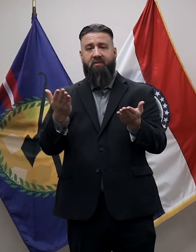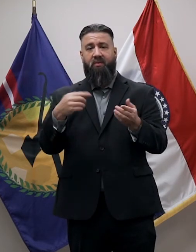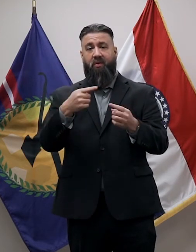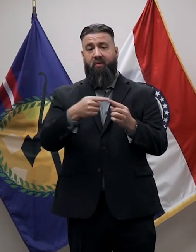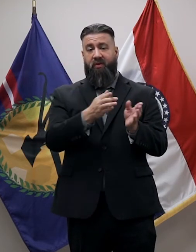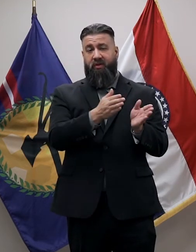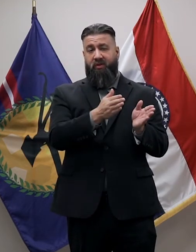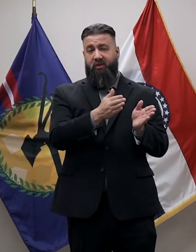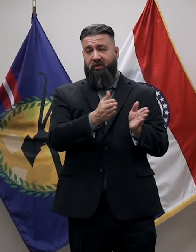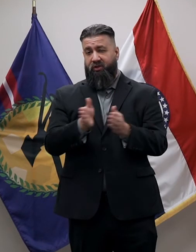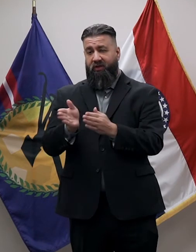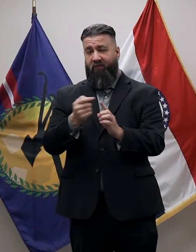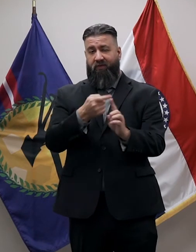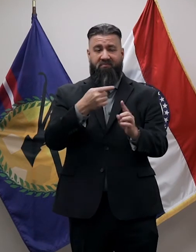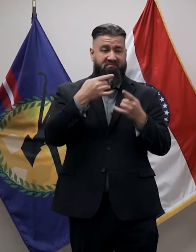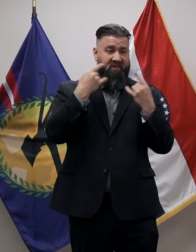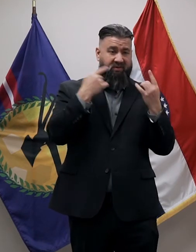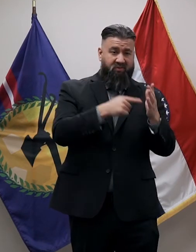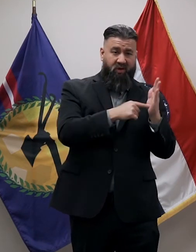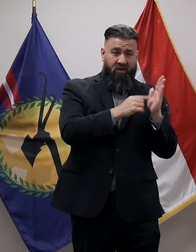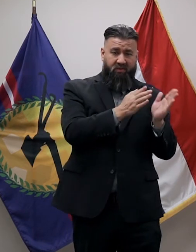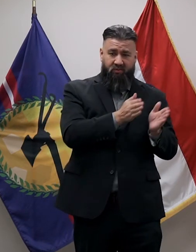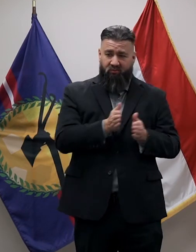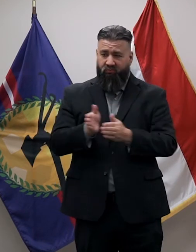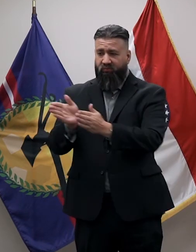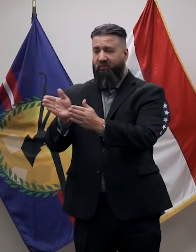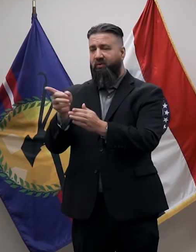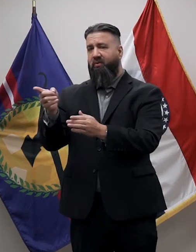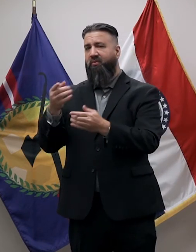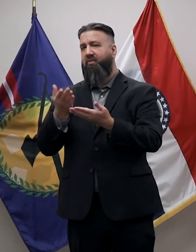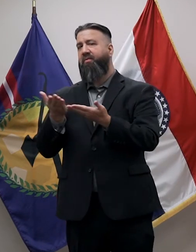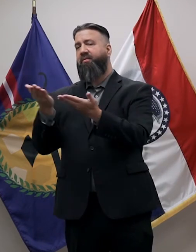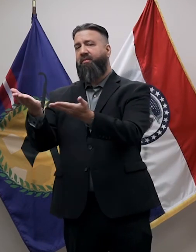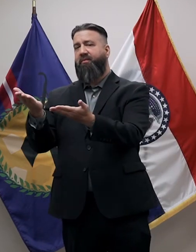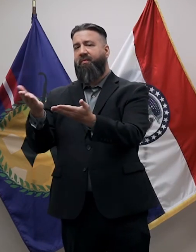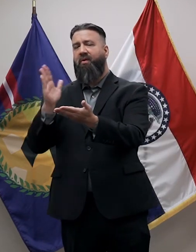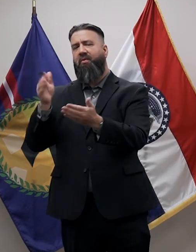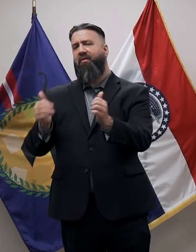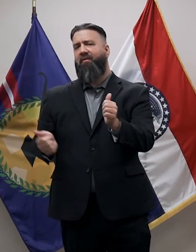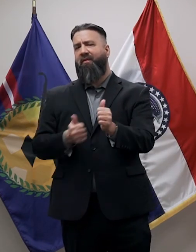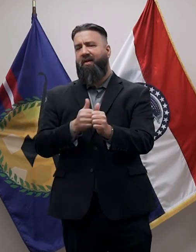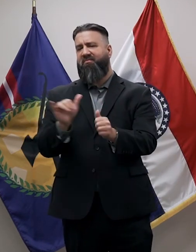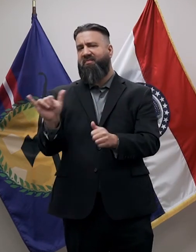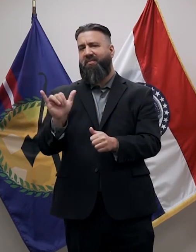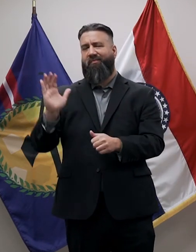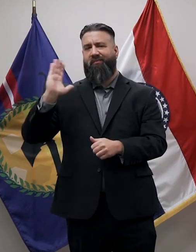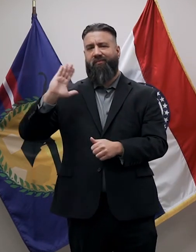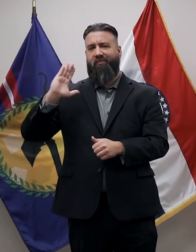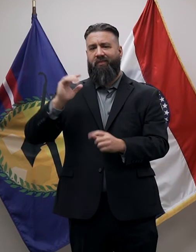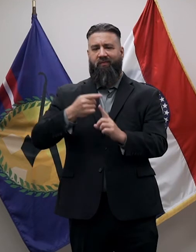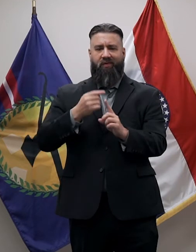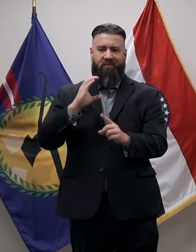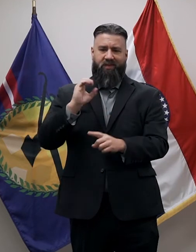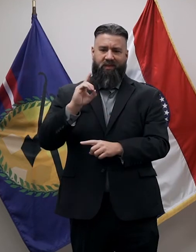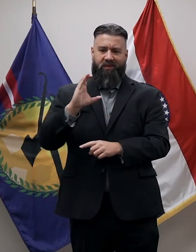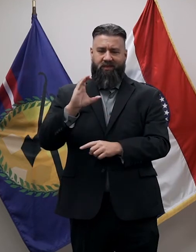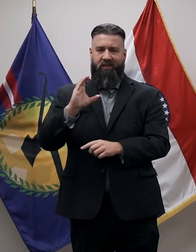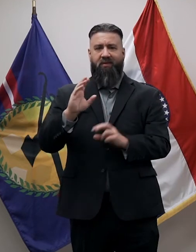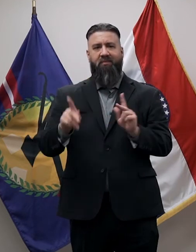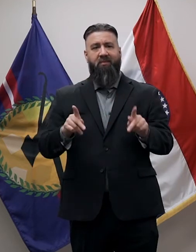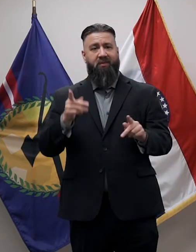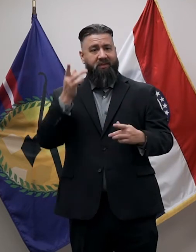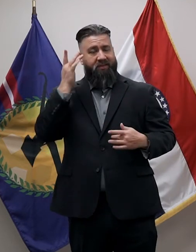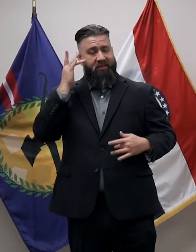from a mask mandate to mask recommendations. It will follow very closely what you've heard in the past from the CDC, folks that are